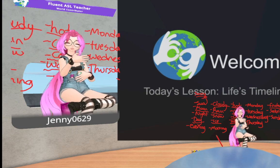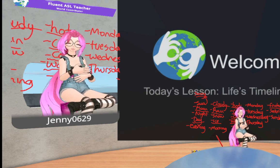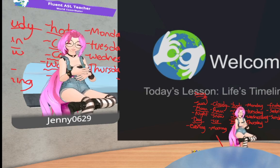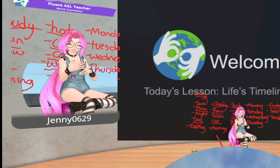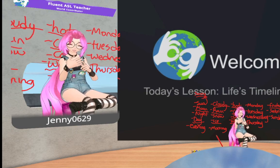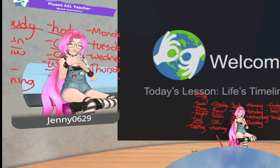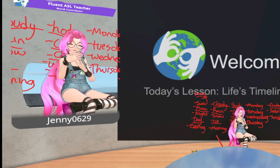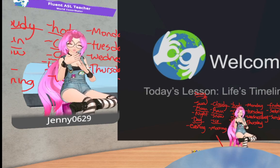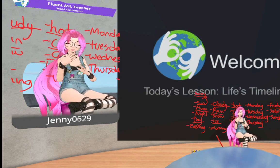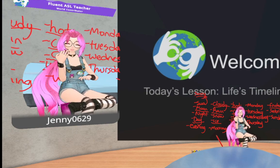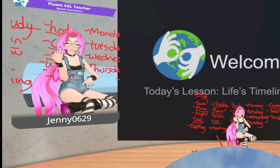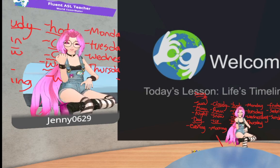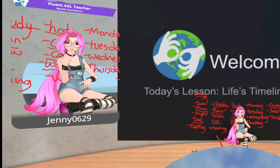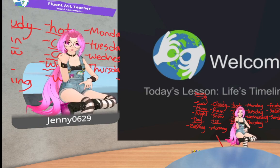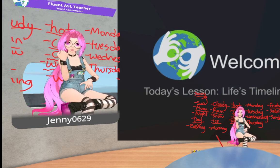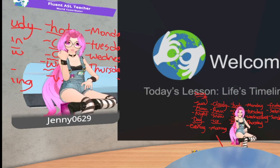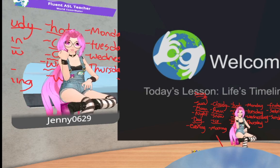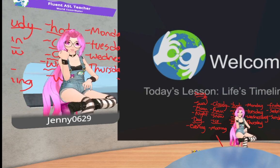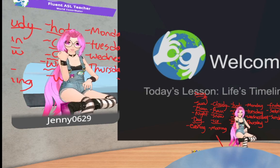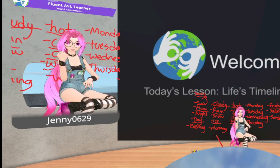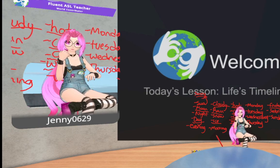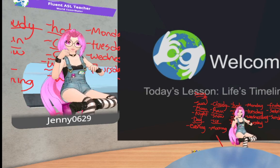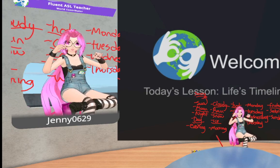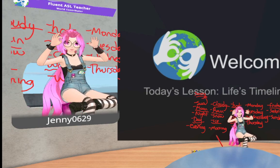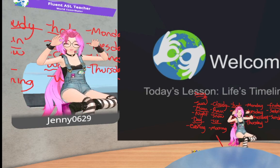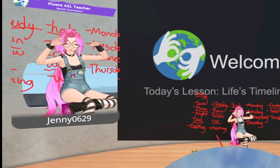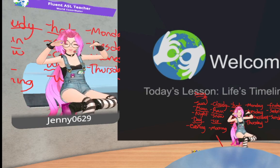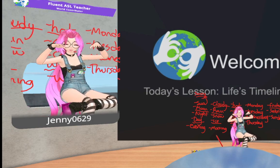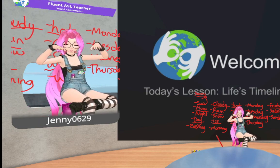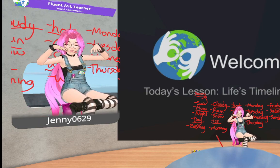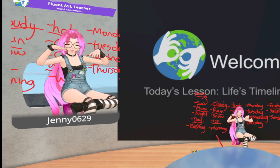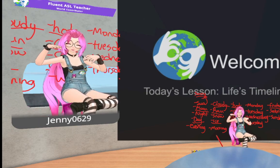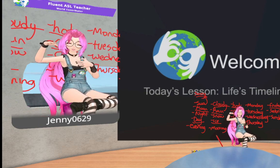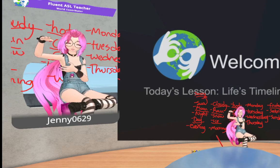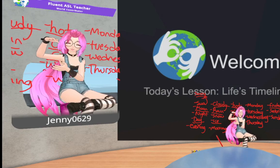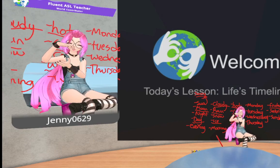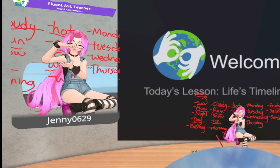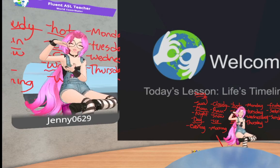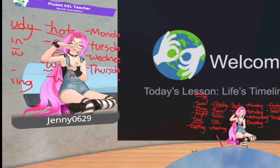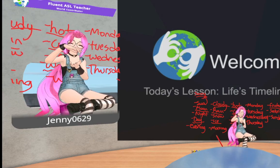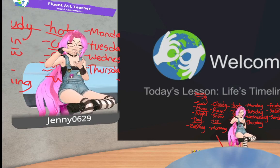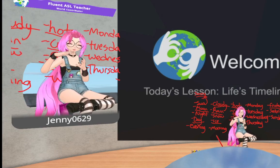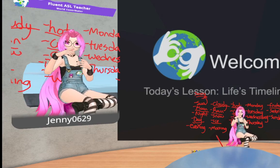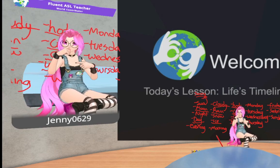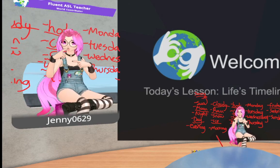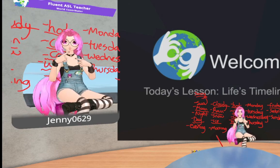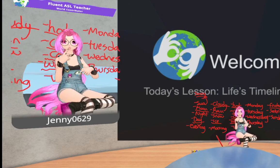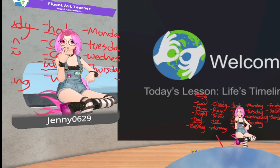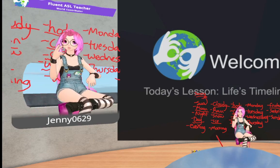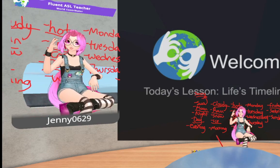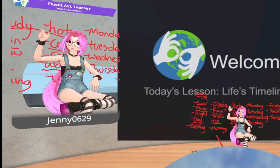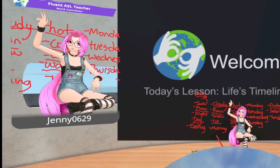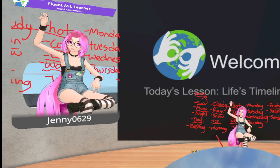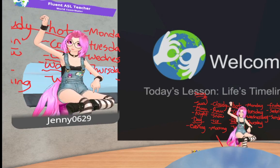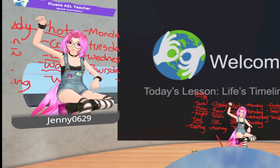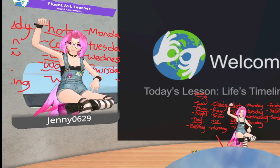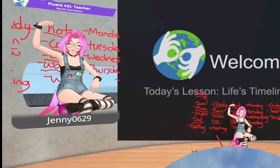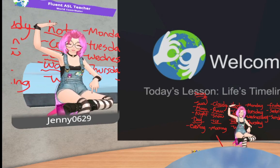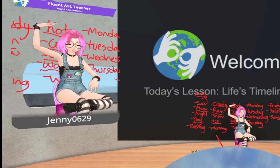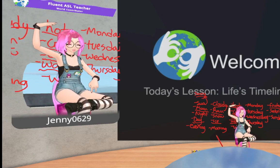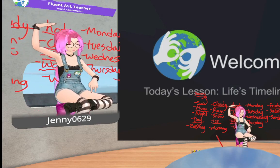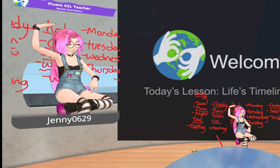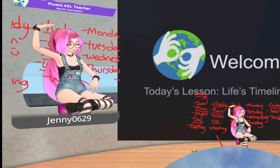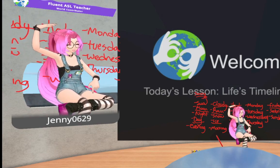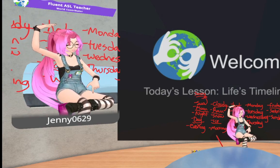the next day, which was Tuesday, it was raining and it was cloudy. I couldn't see